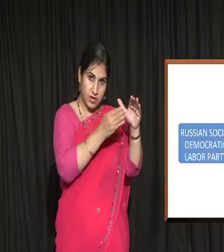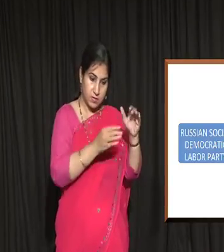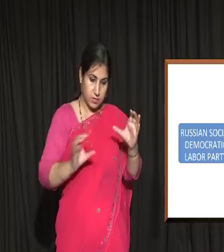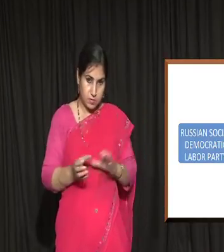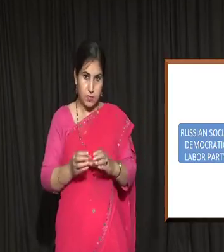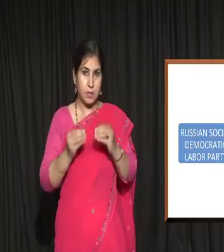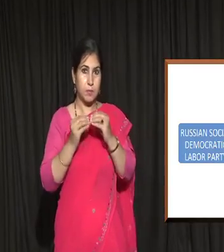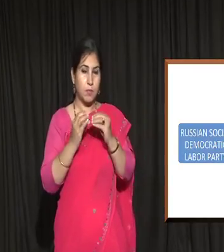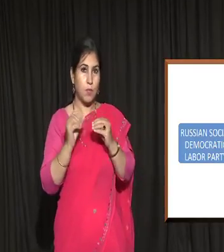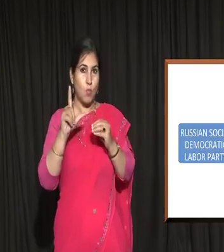Bolshevik